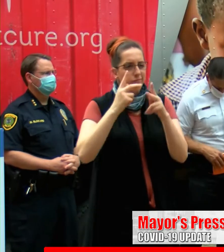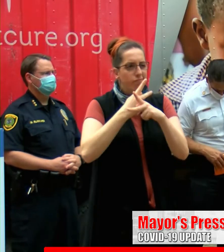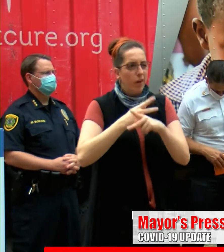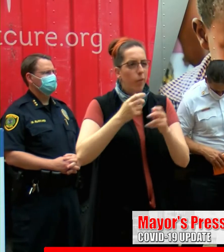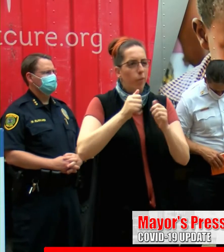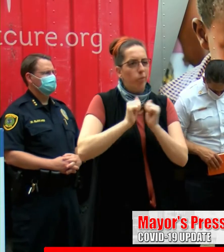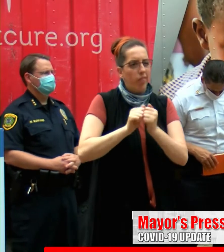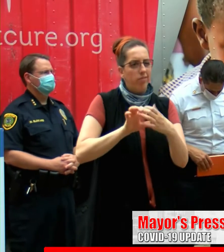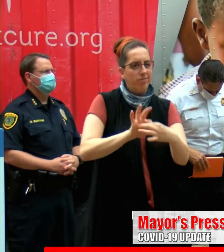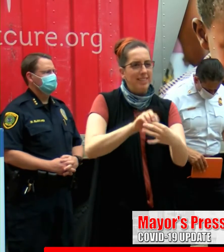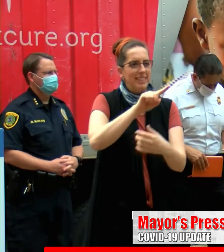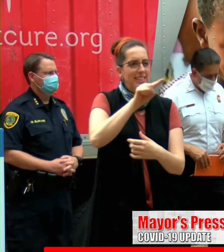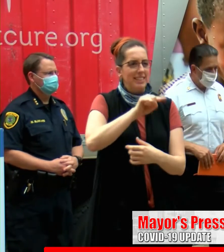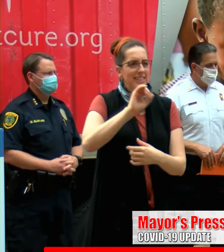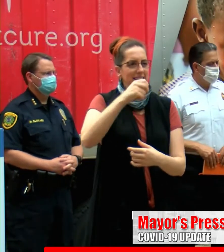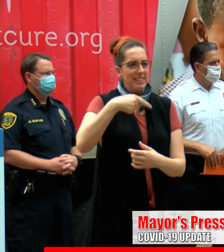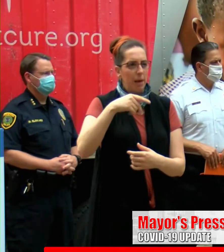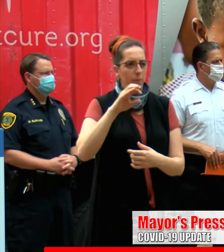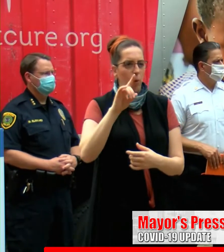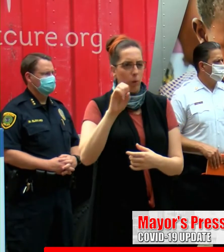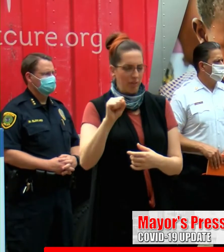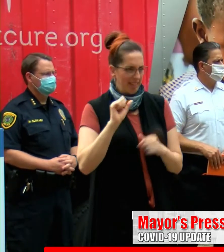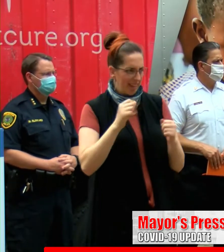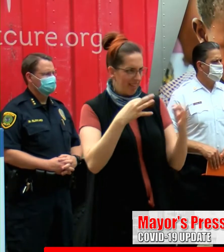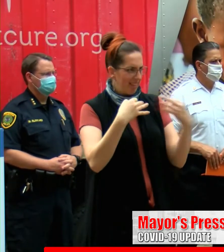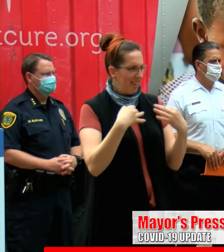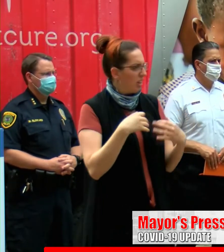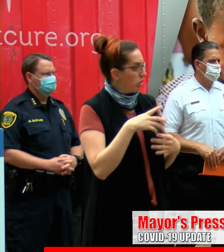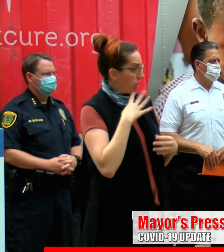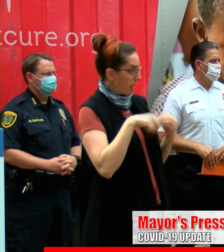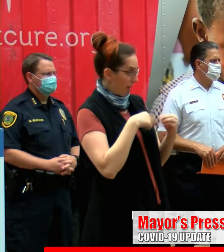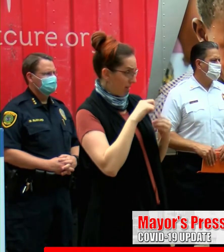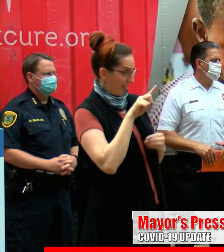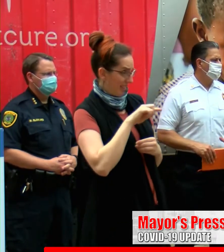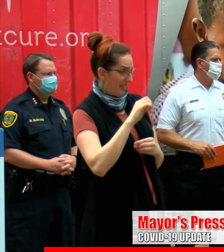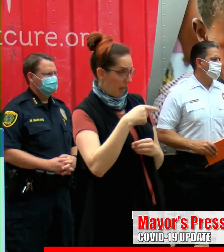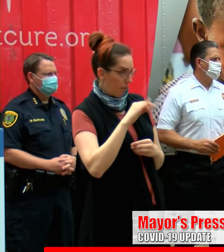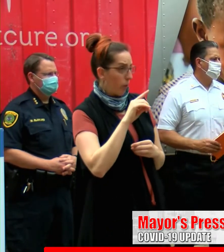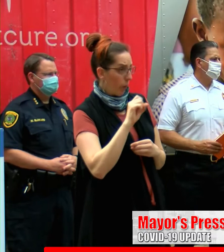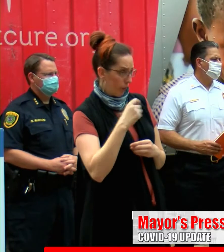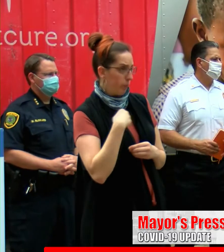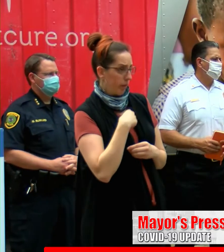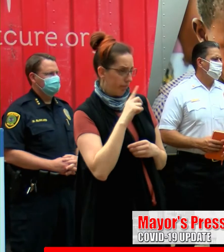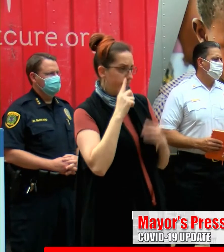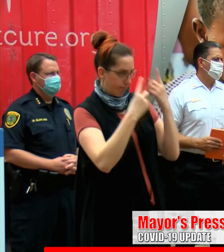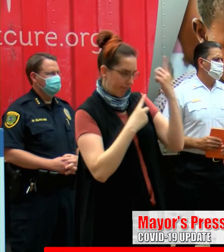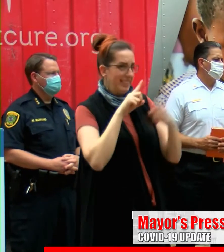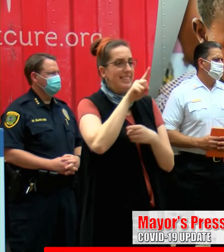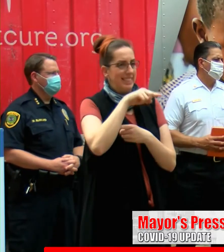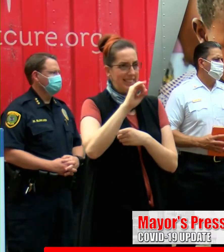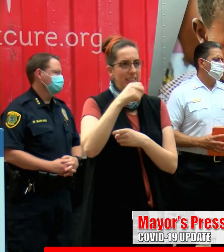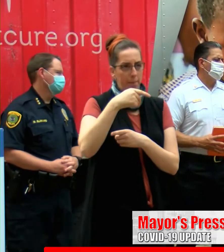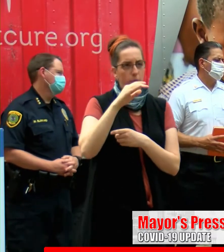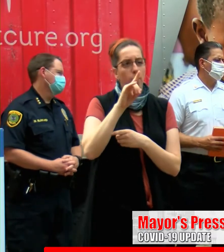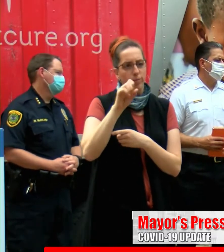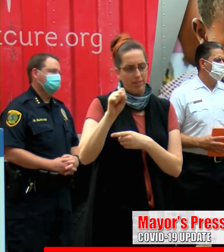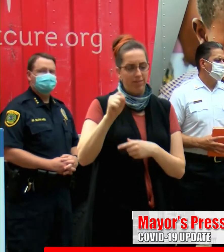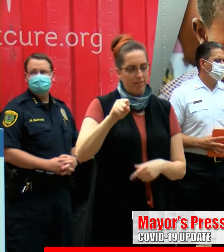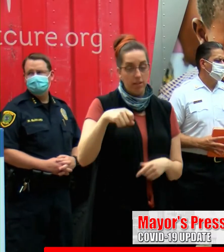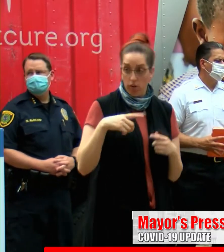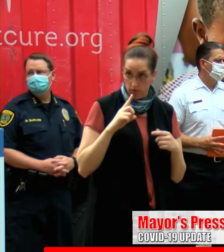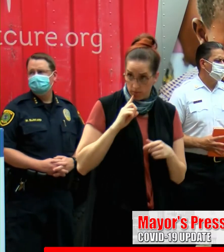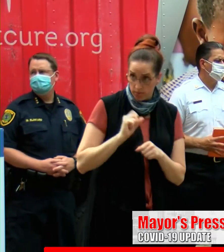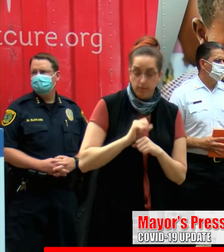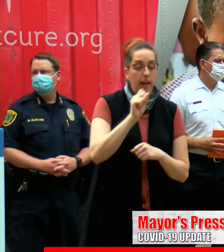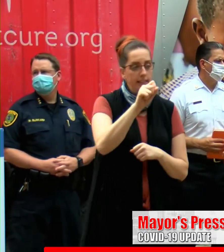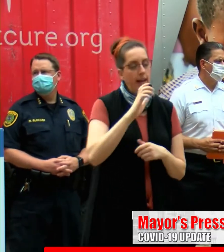of kind of tell us what kind of granular level we can expect, because I think we're talking about zip codes. Okay, so you are considering releasing zip codes. Yes. Now that of